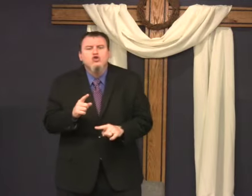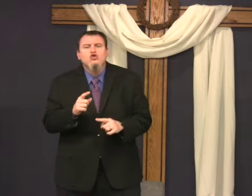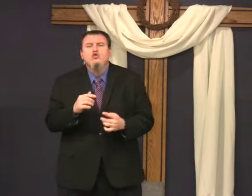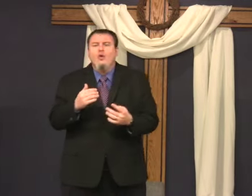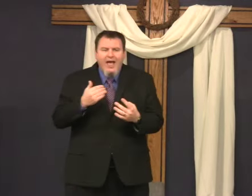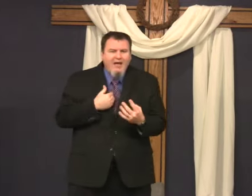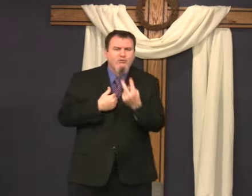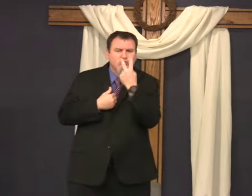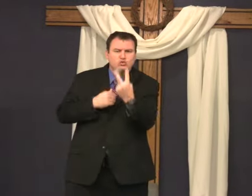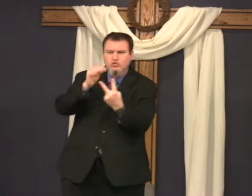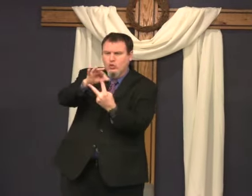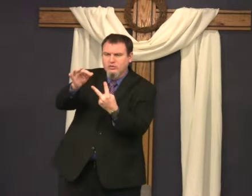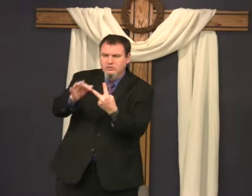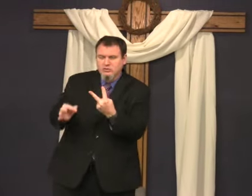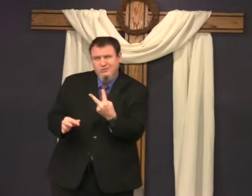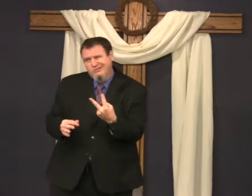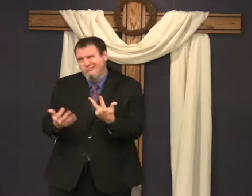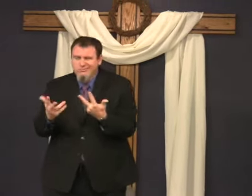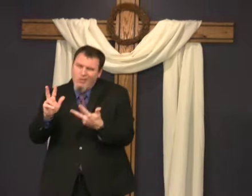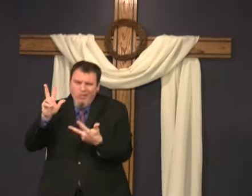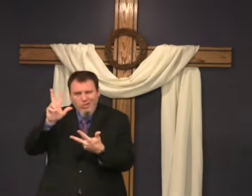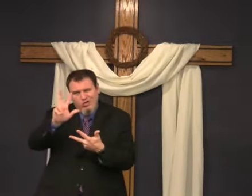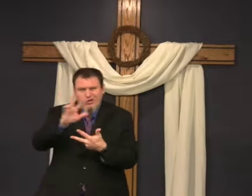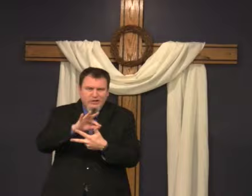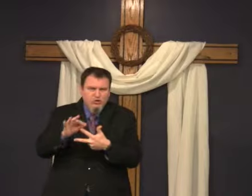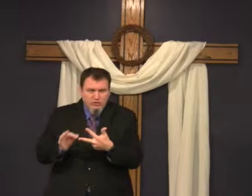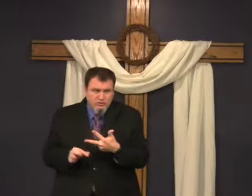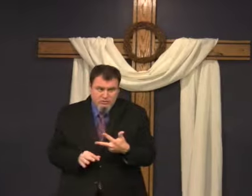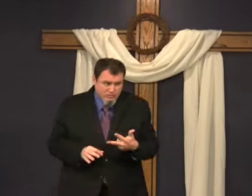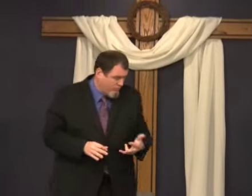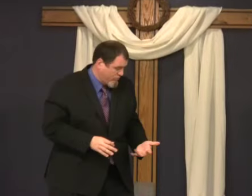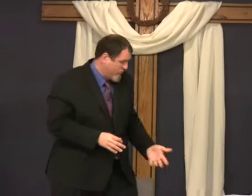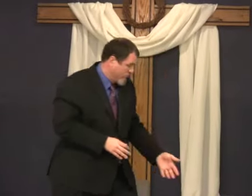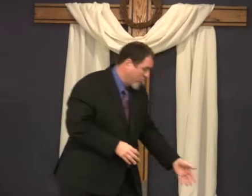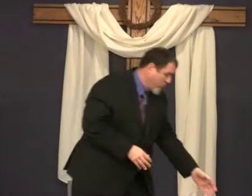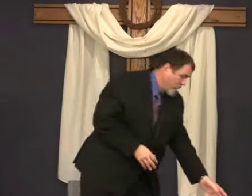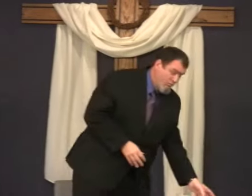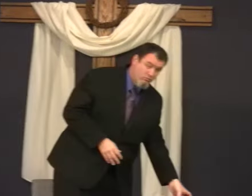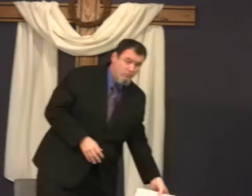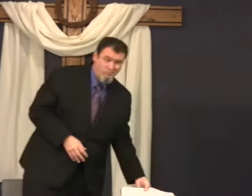God. You have two choices." Well, really three choices.